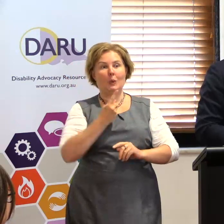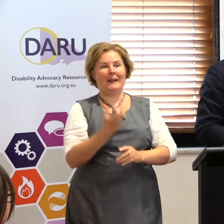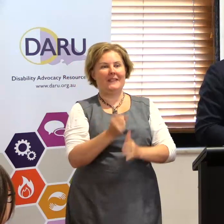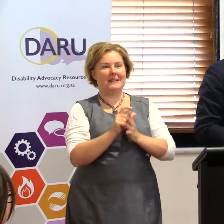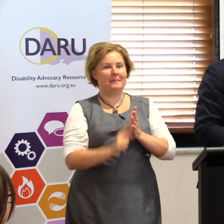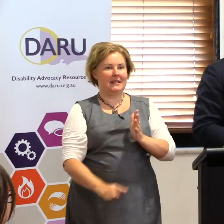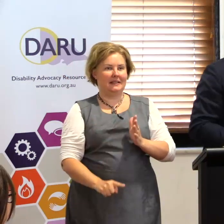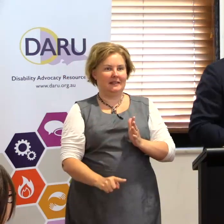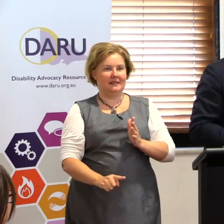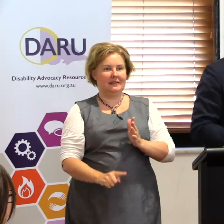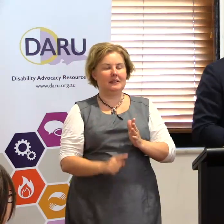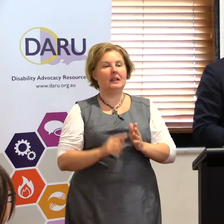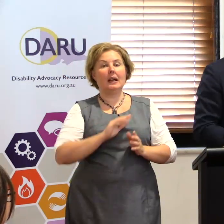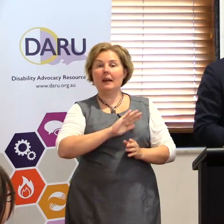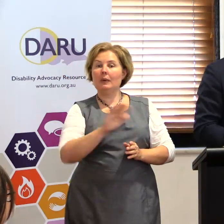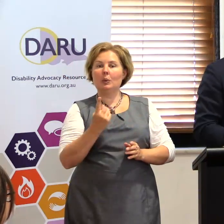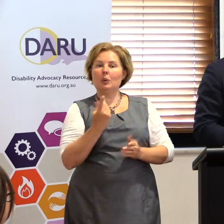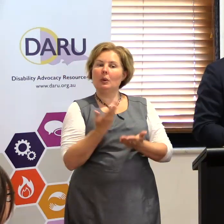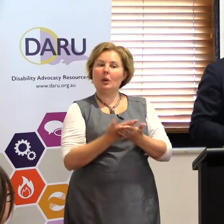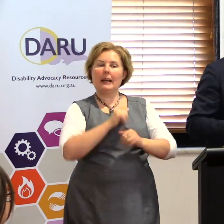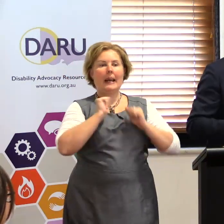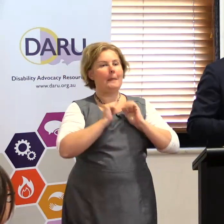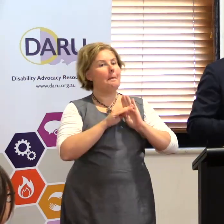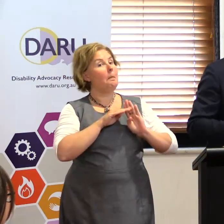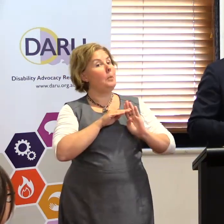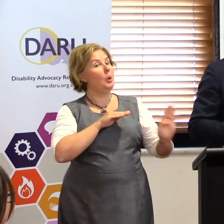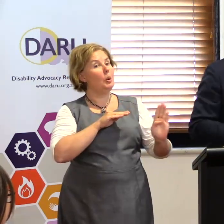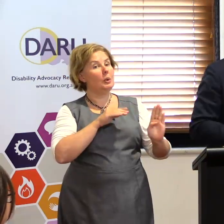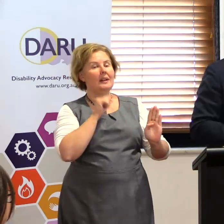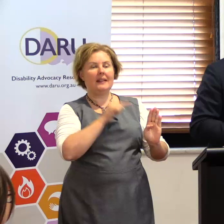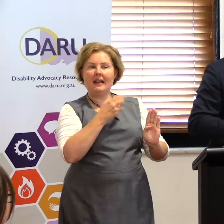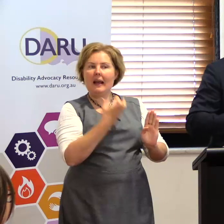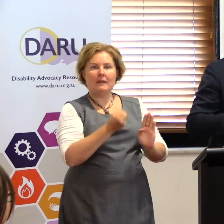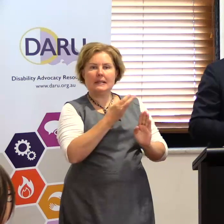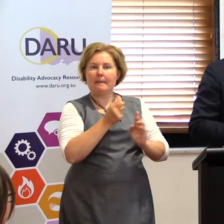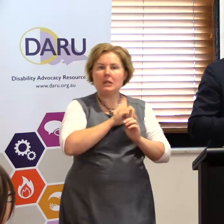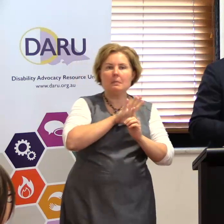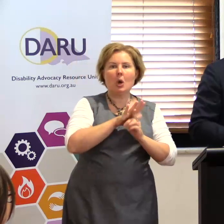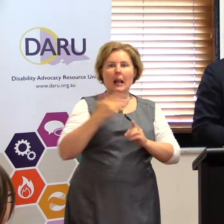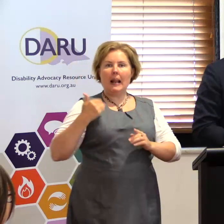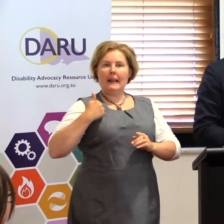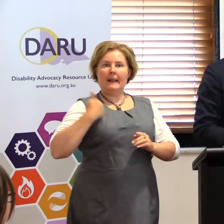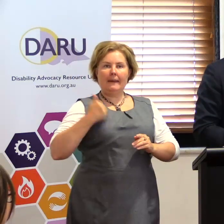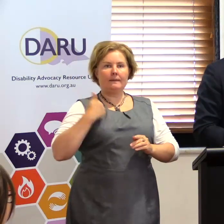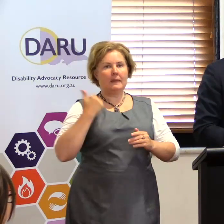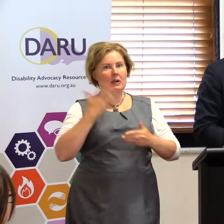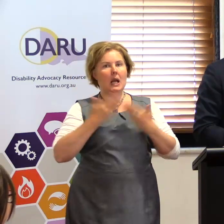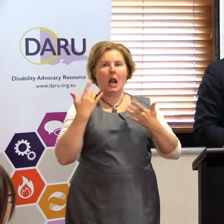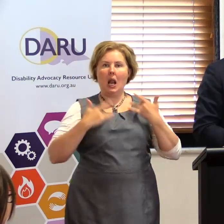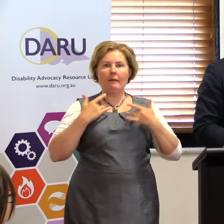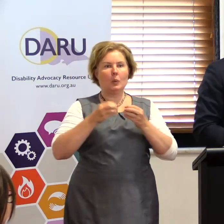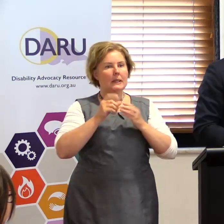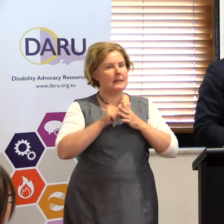our board has some experience or exposure to either living with disability themselves or a direct connection to a family